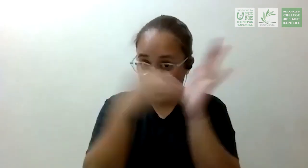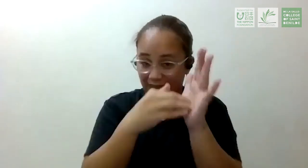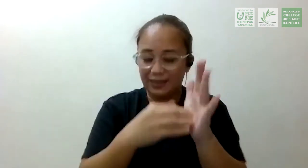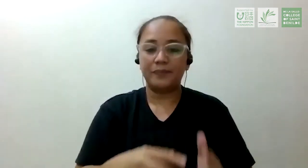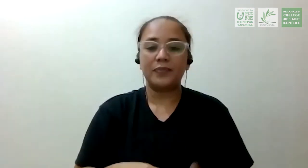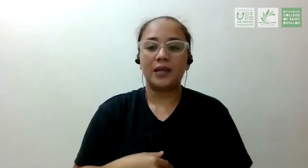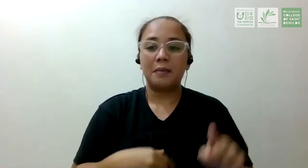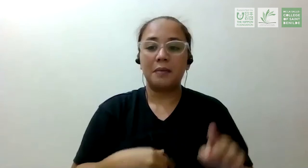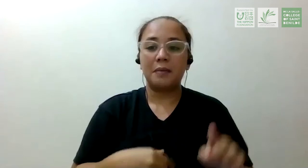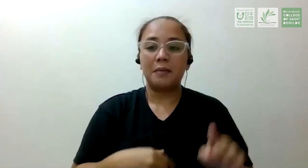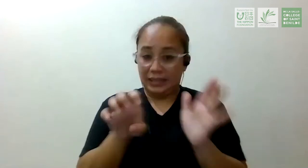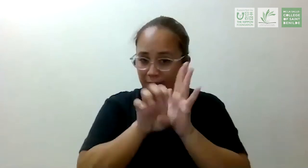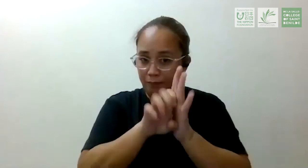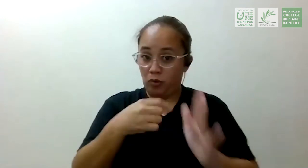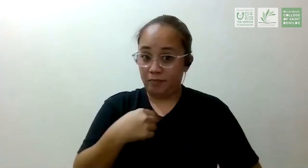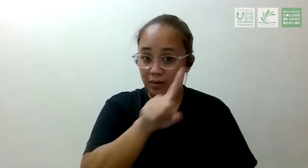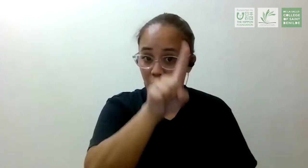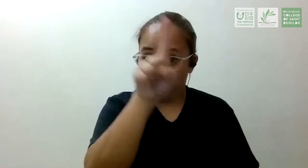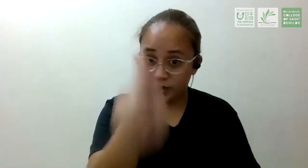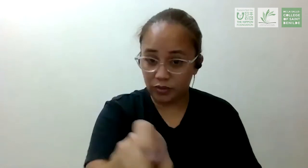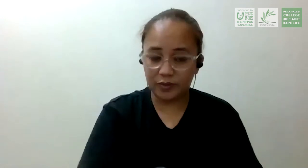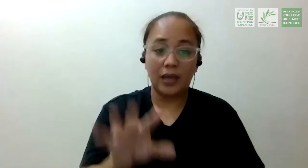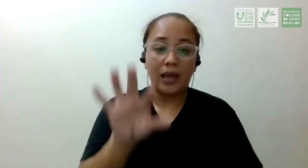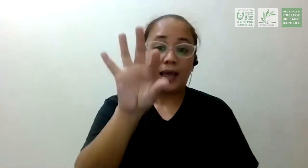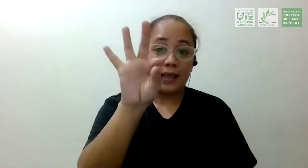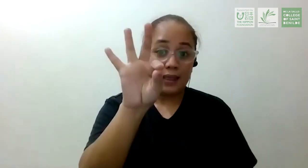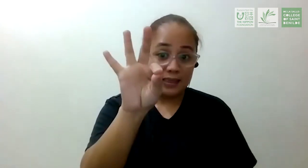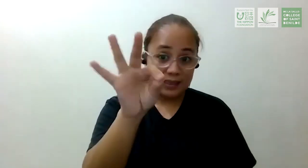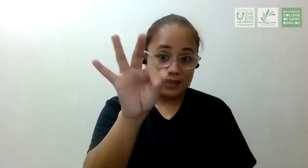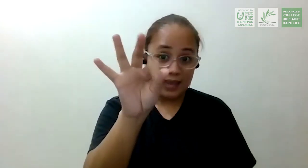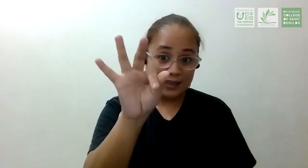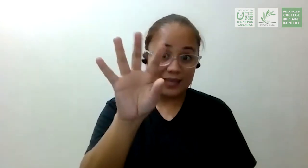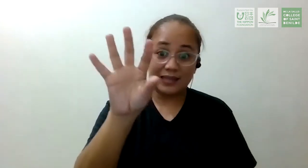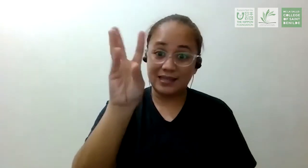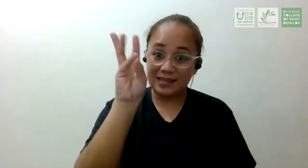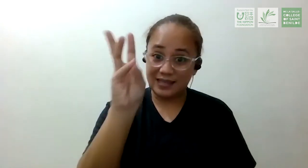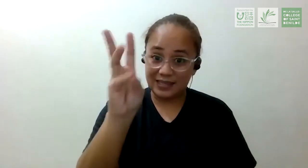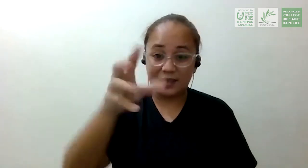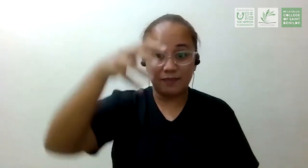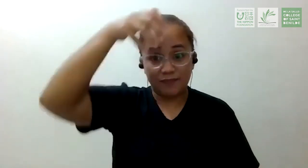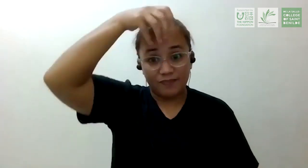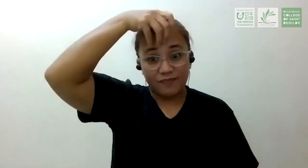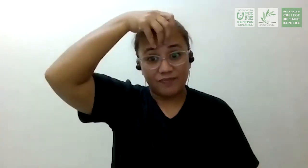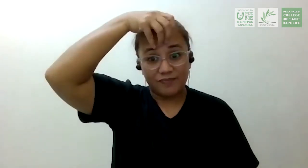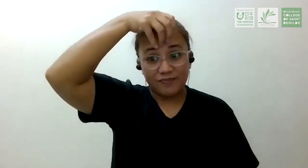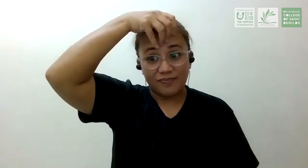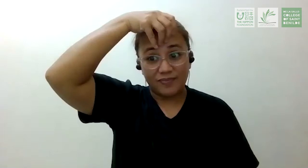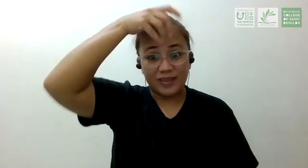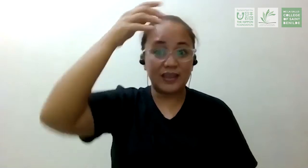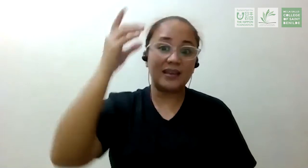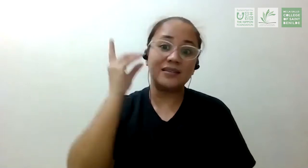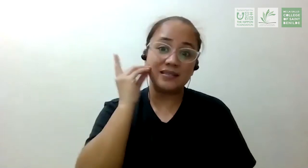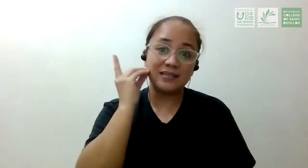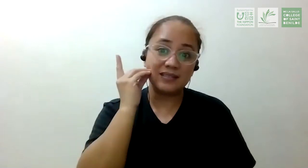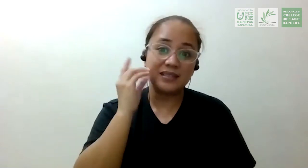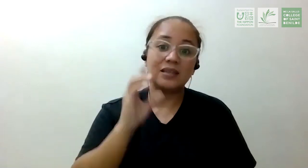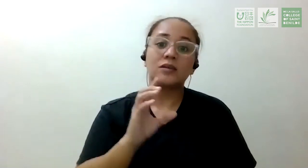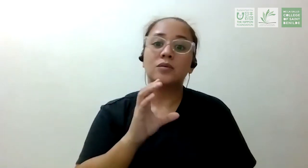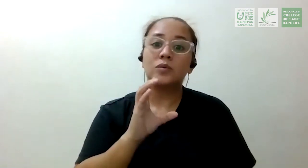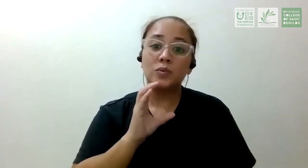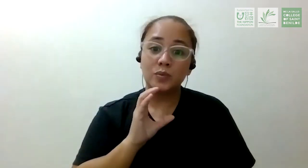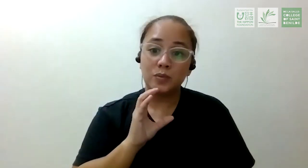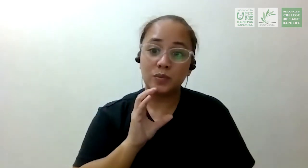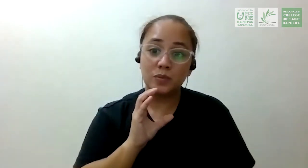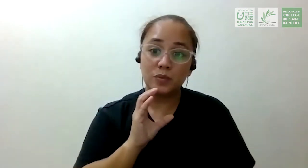it again. Suppose I ask you, in 1960, Stokey, Casterline, and